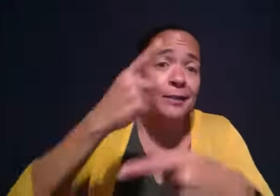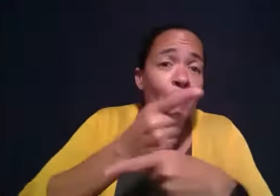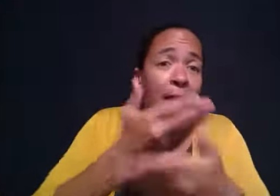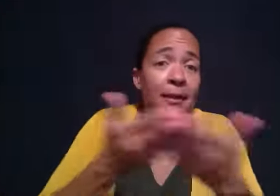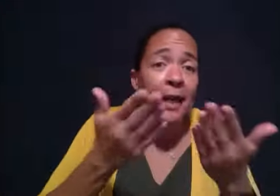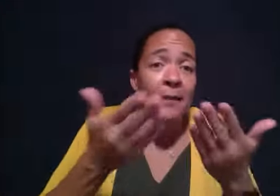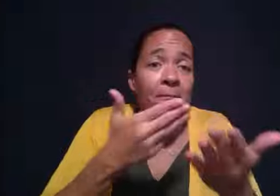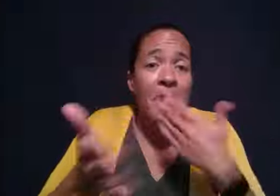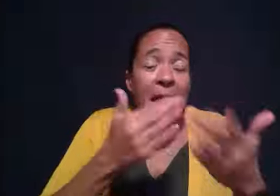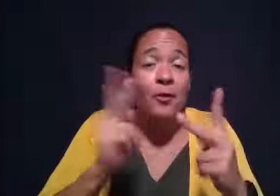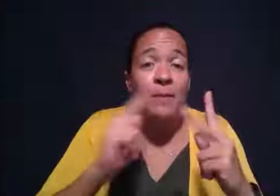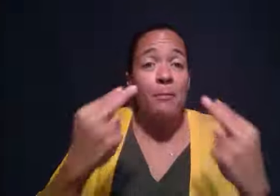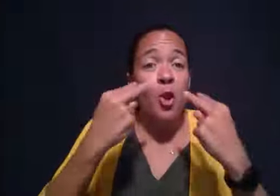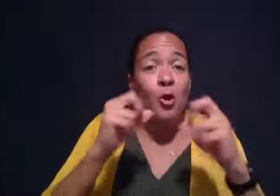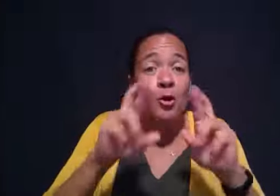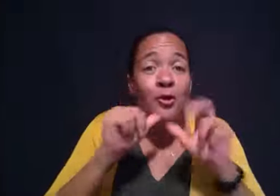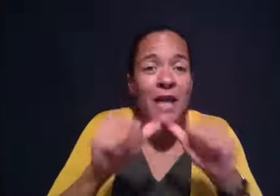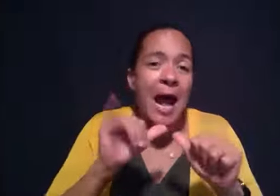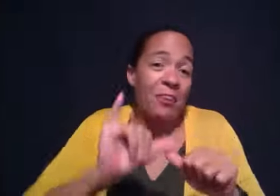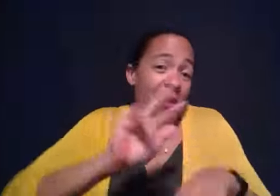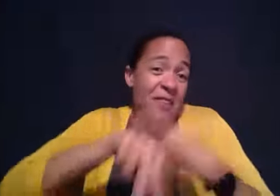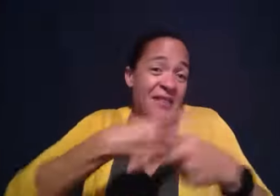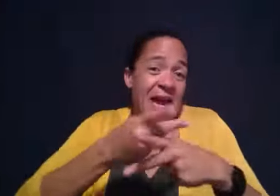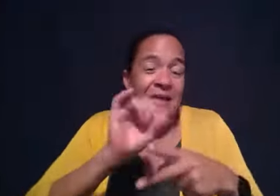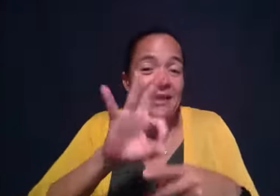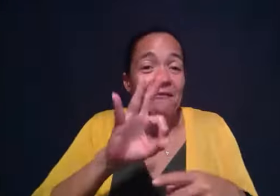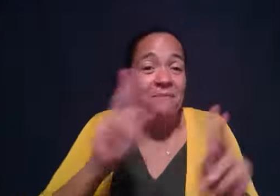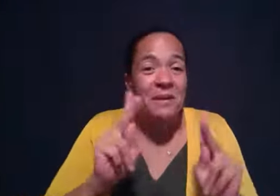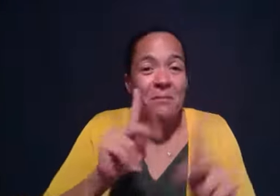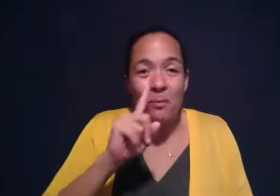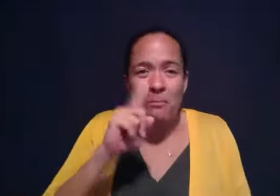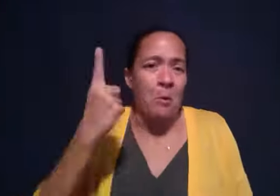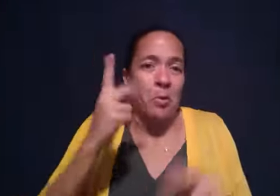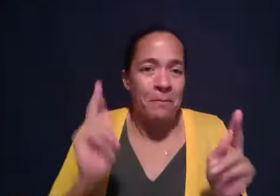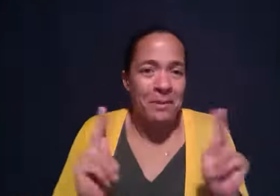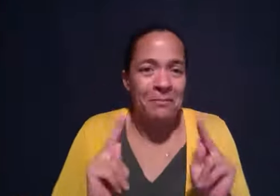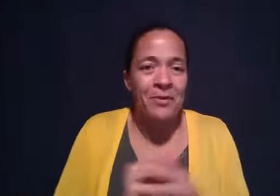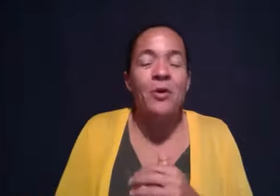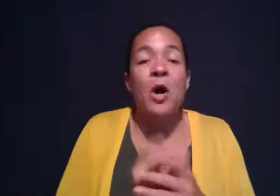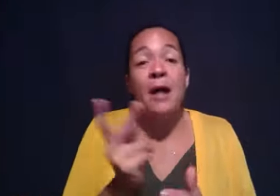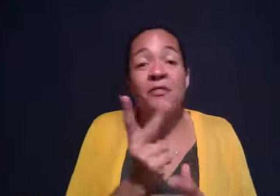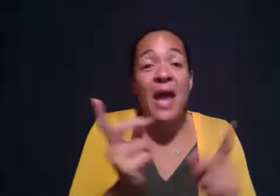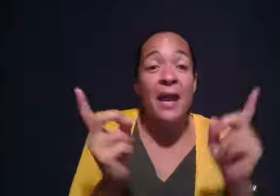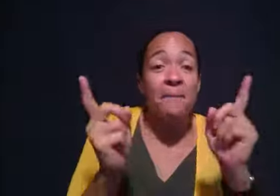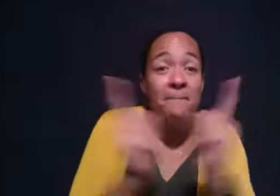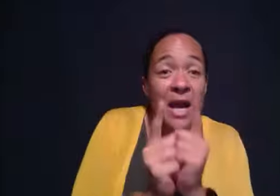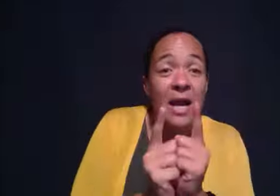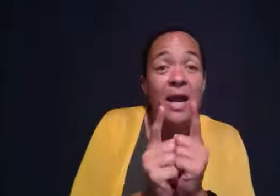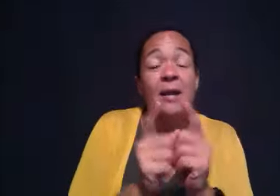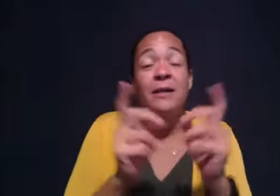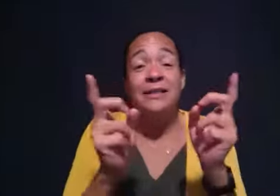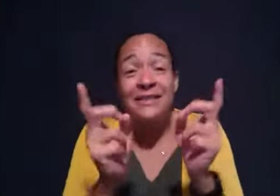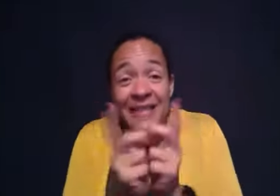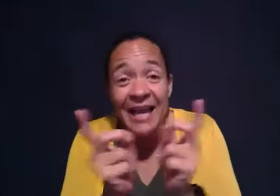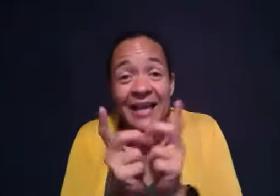They're those kind of people, like really boring. My parents met and they dated and they got married and they had sex in that